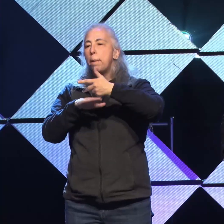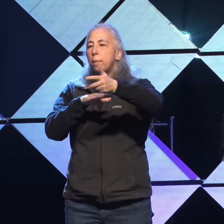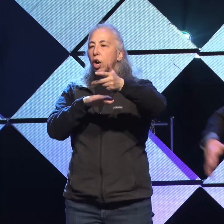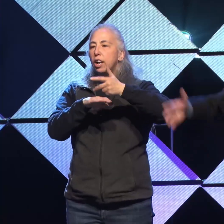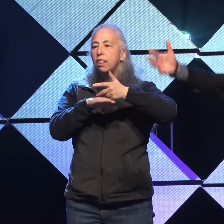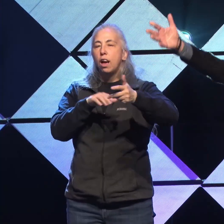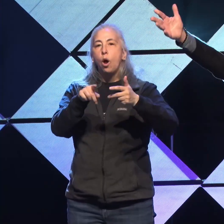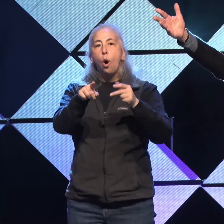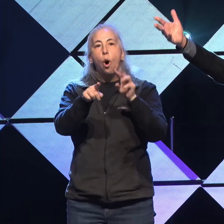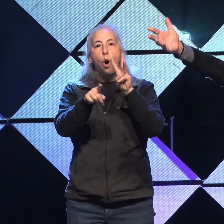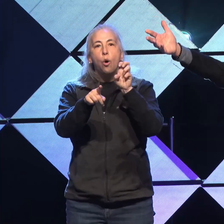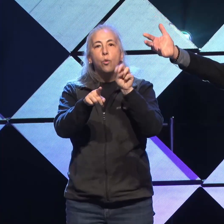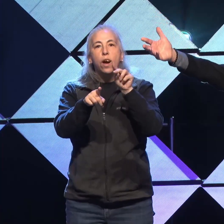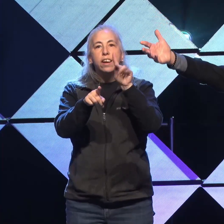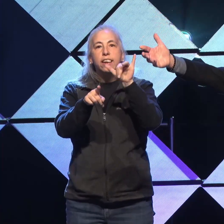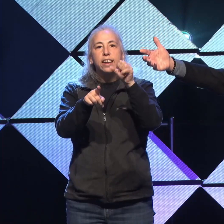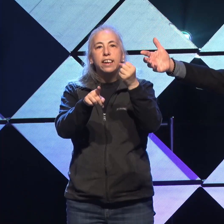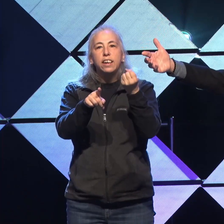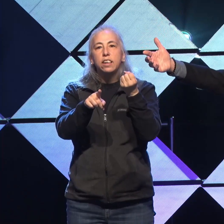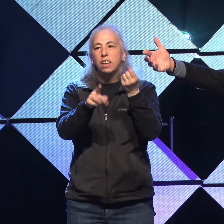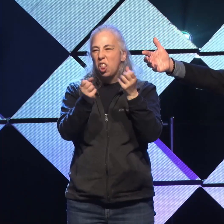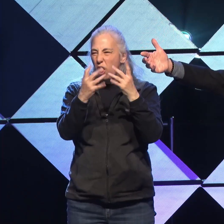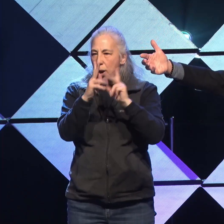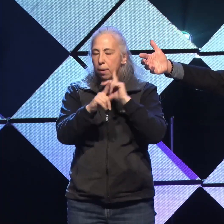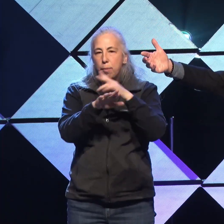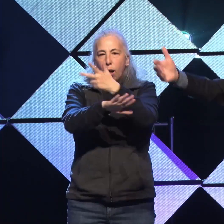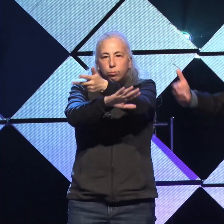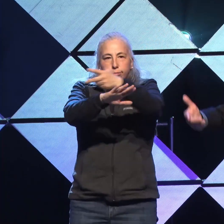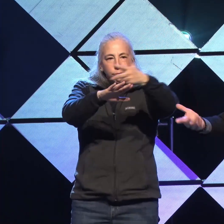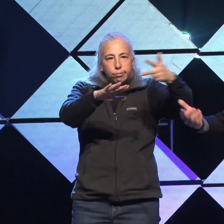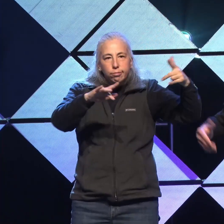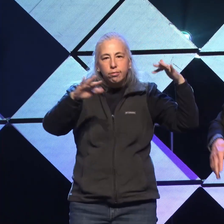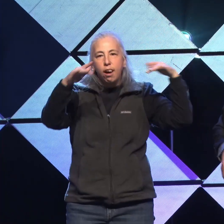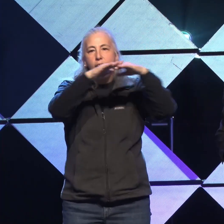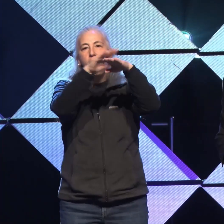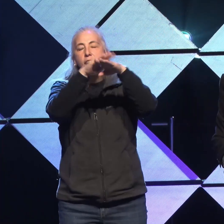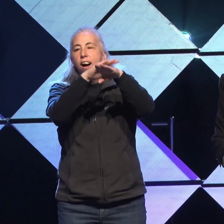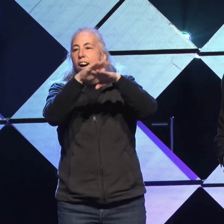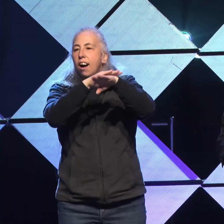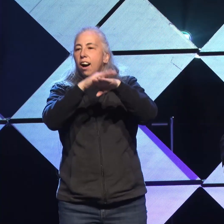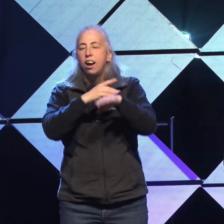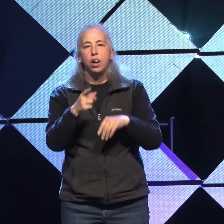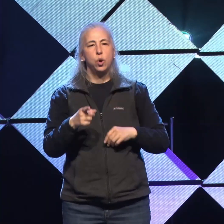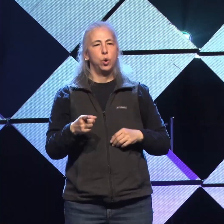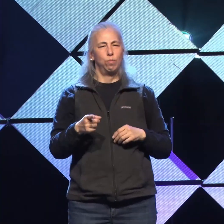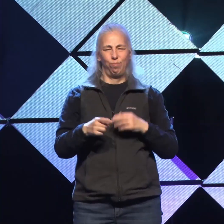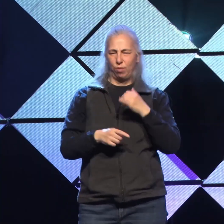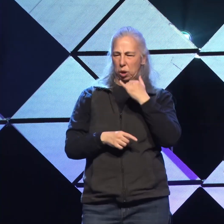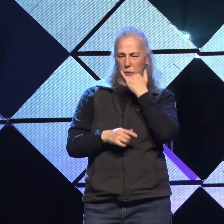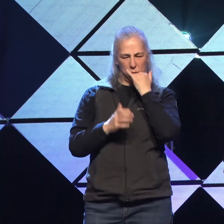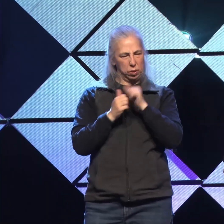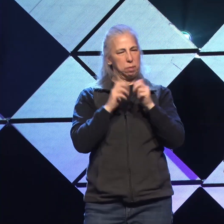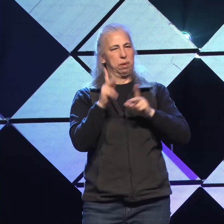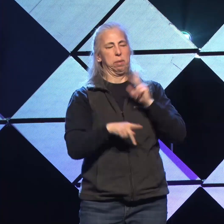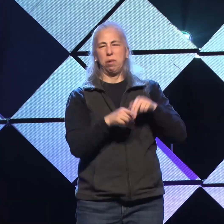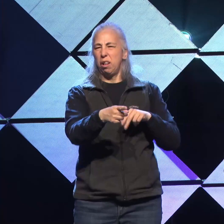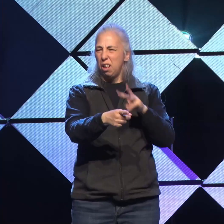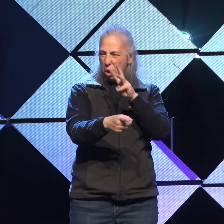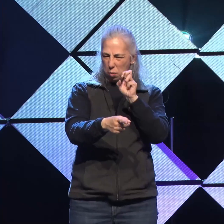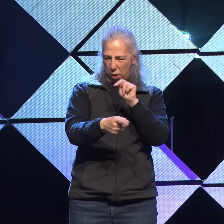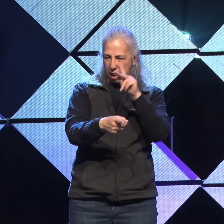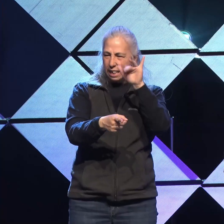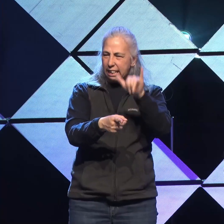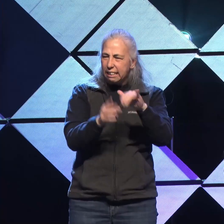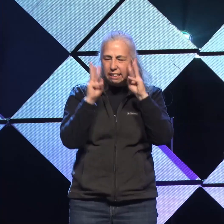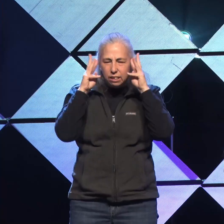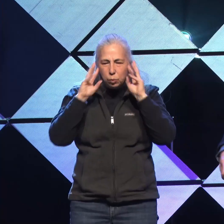there's Wendy's. Bunch of people going into Wendy's. I'm going, what's wrong with people? Going into Wendy's?